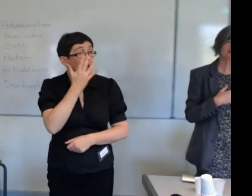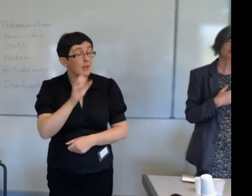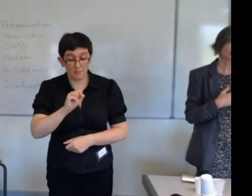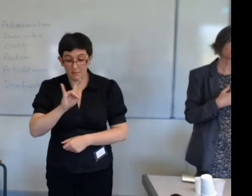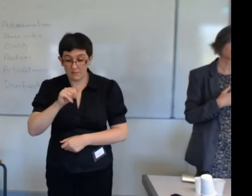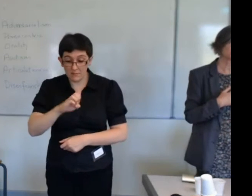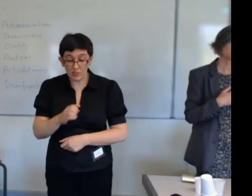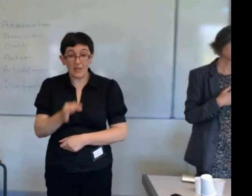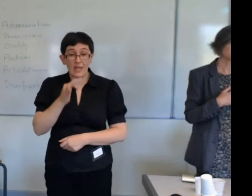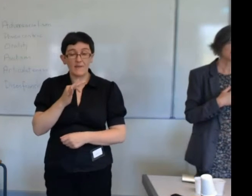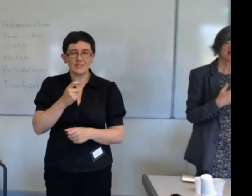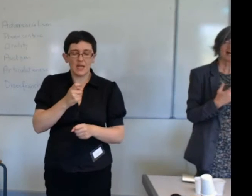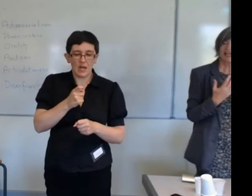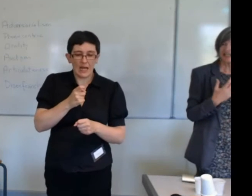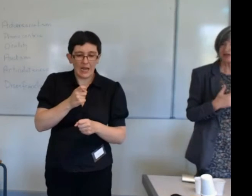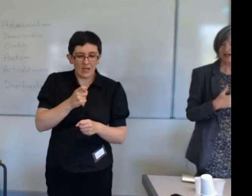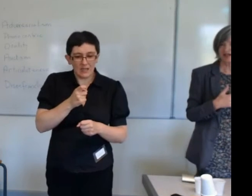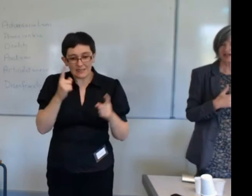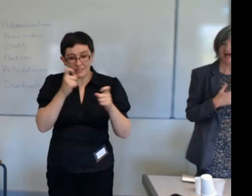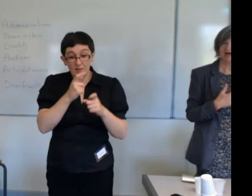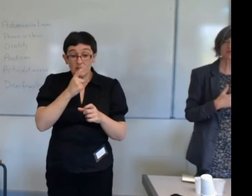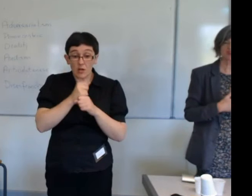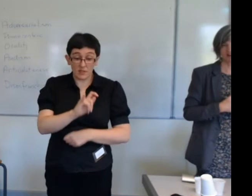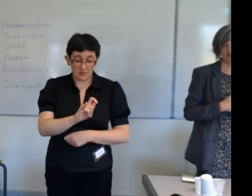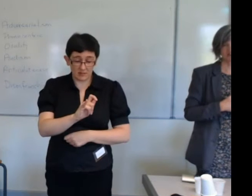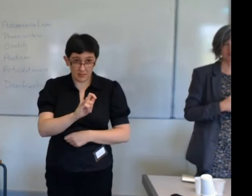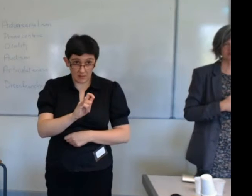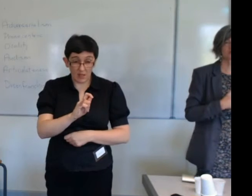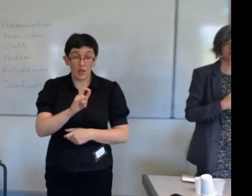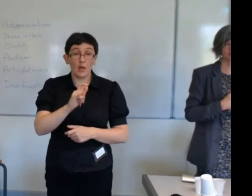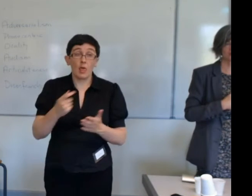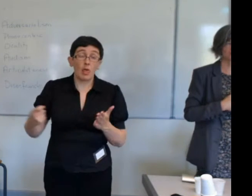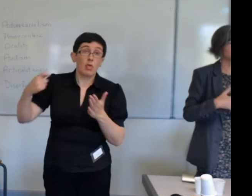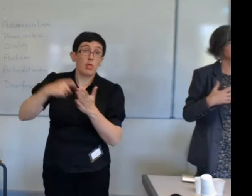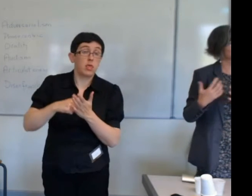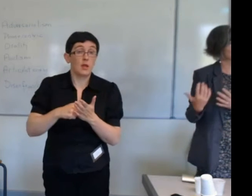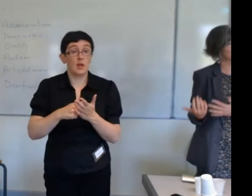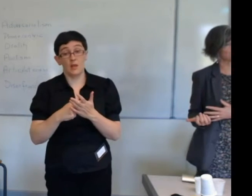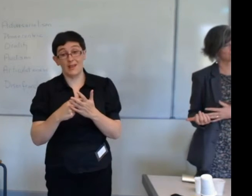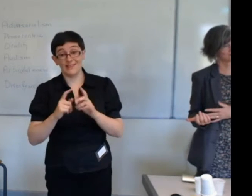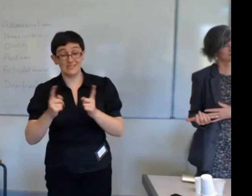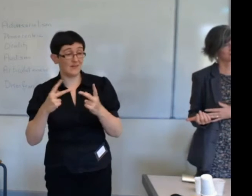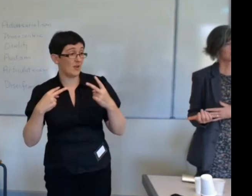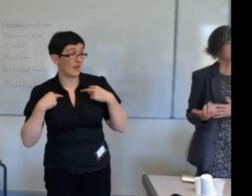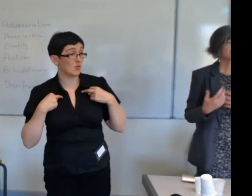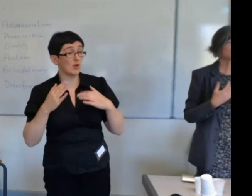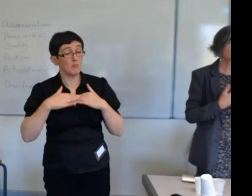to talk about it anyway, how much harder is it to talk about it in another language? If you